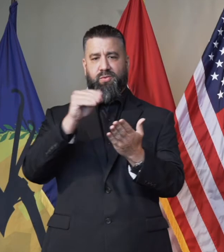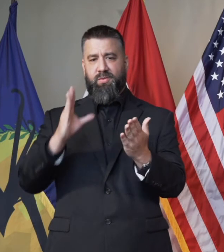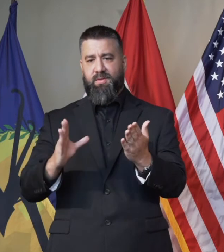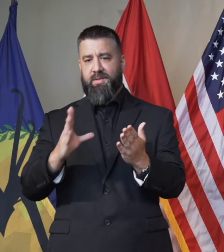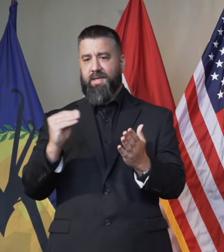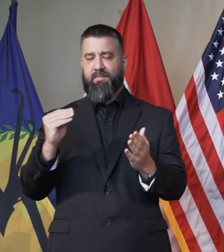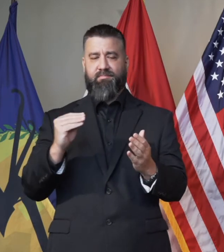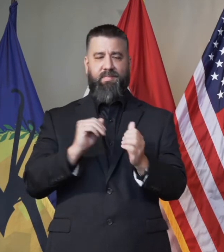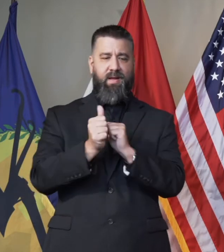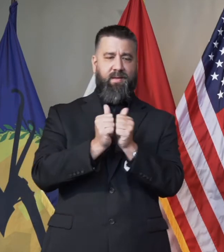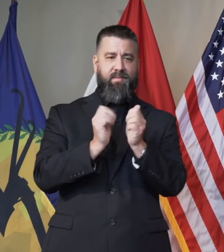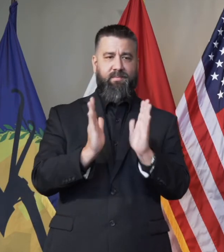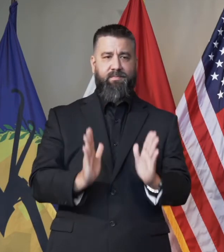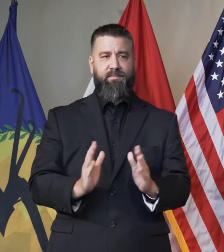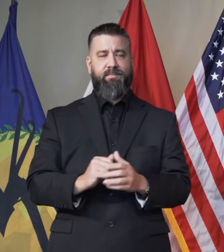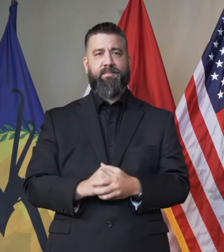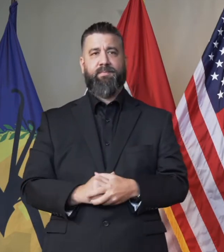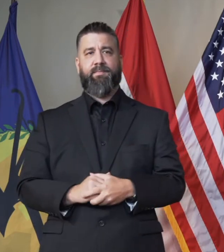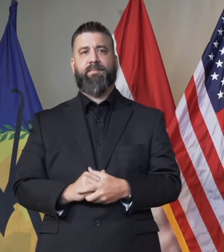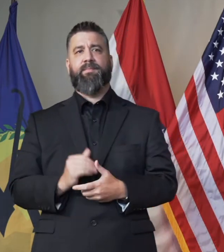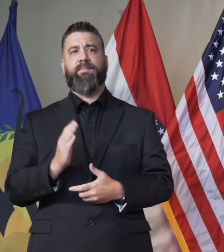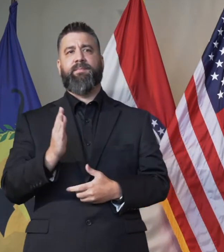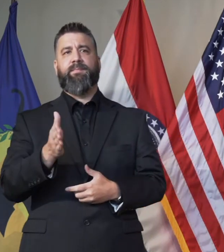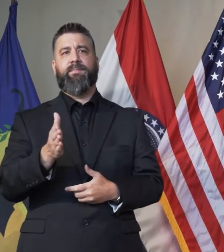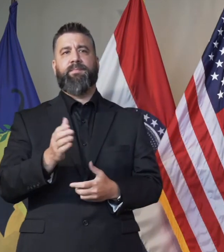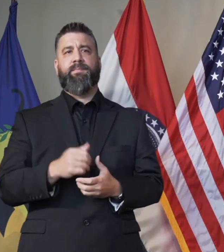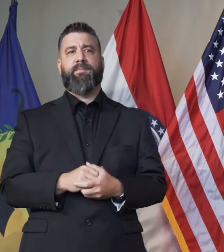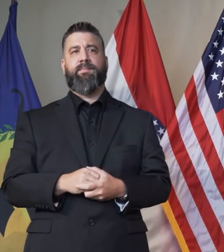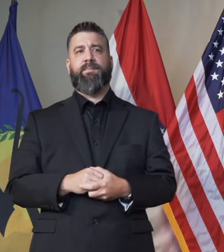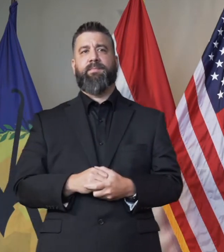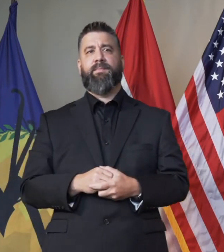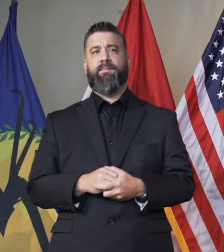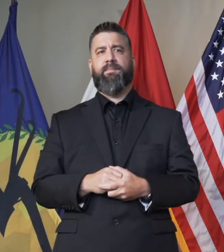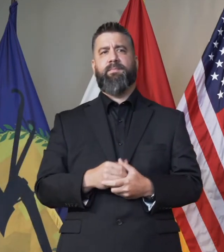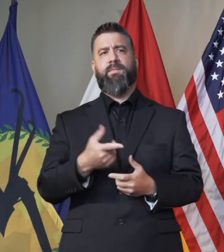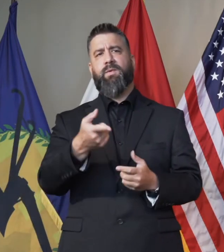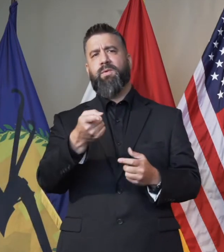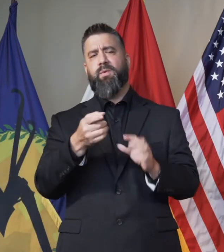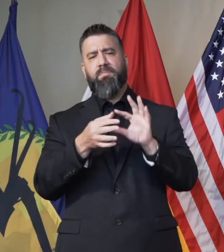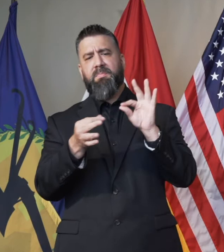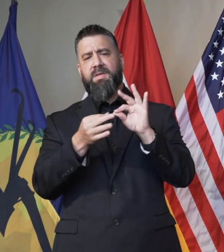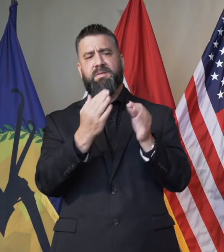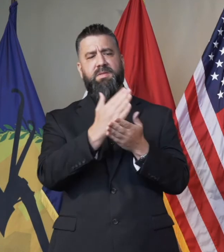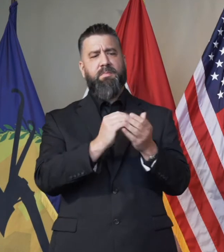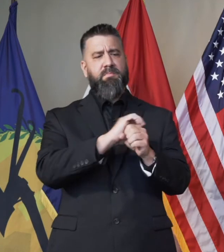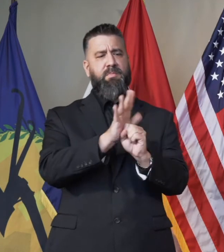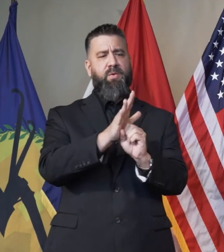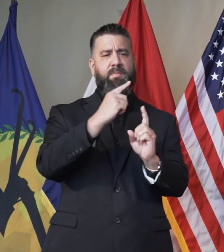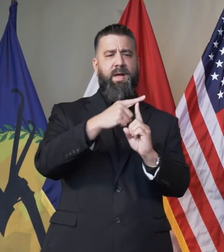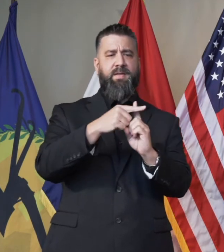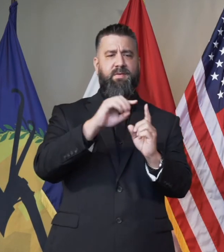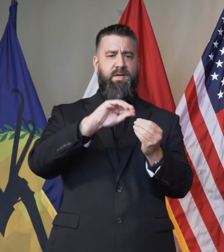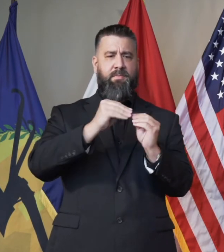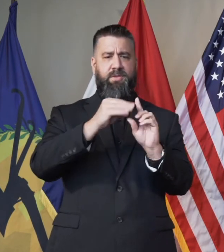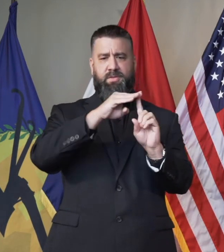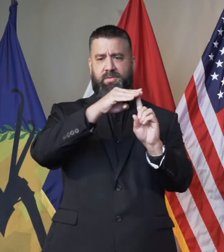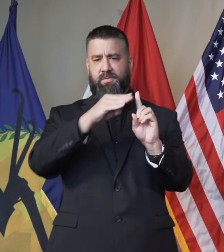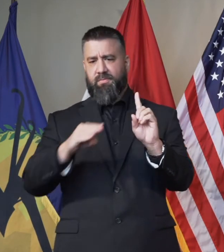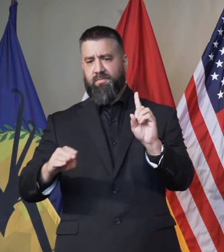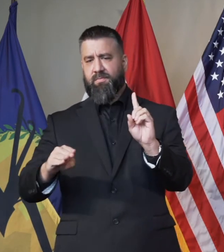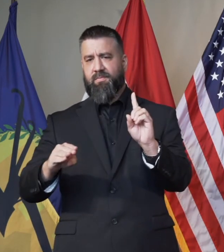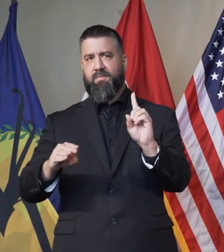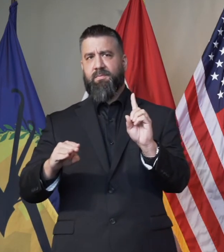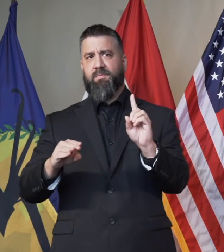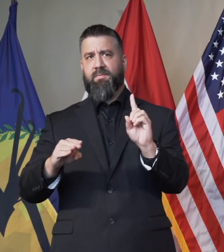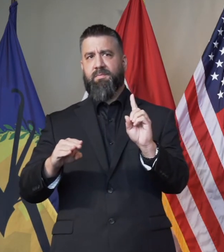their participants. You highlighted some of the positivity rates decreasing and things like that. If you can, are you able to maybe point to a